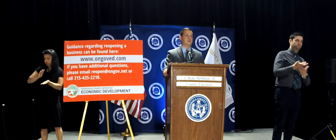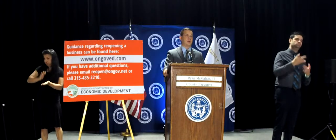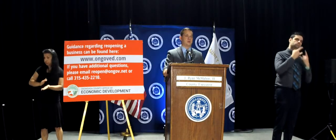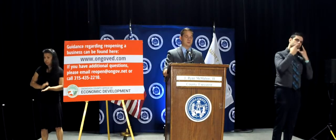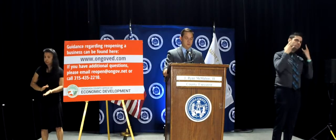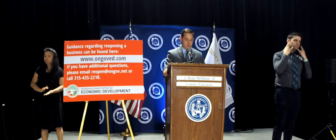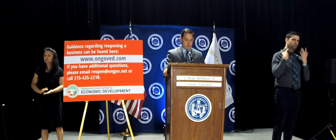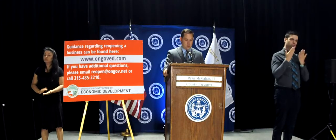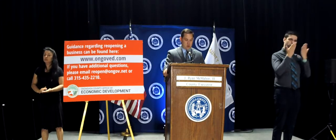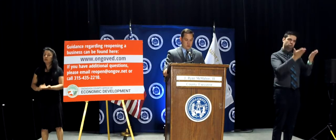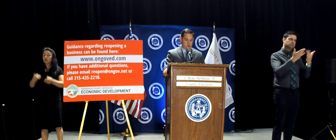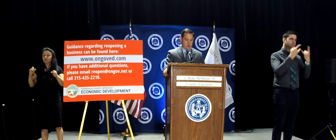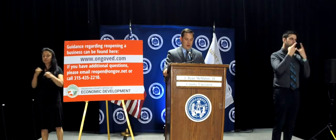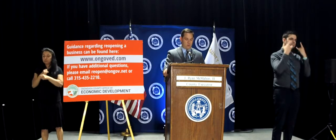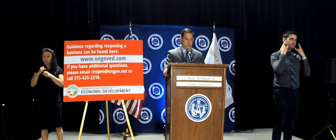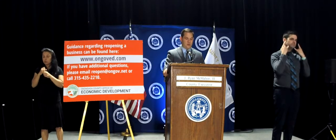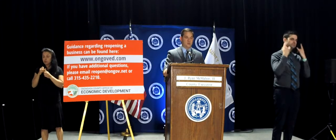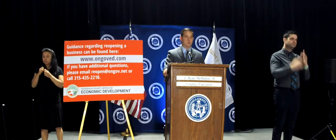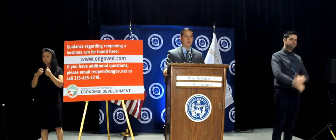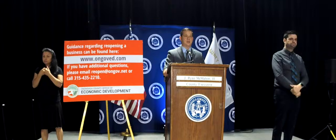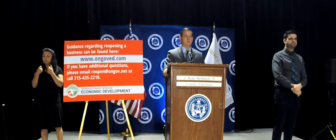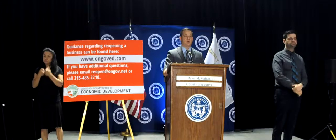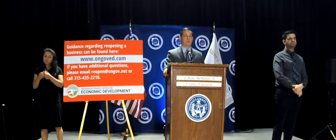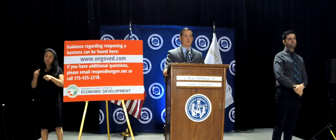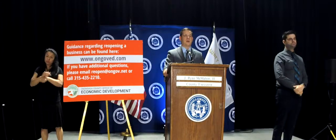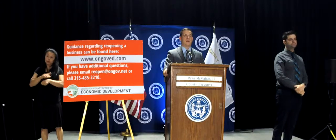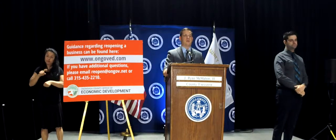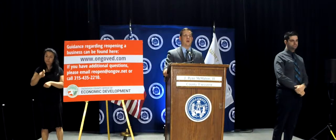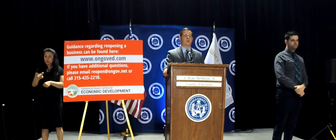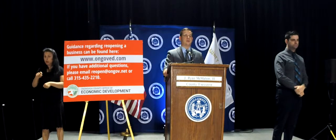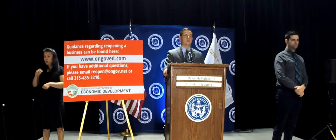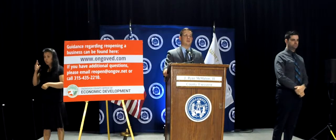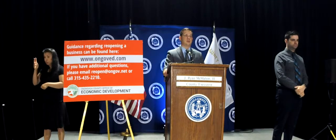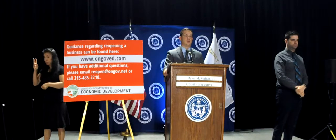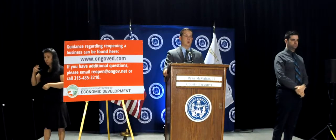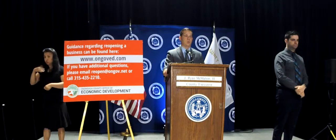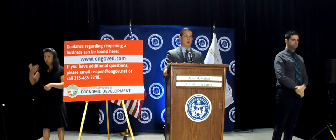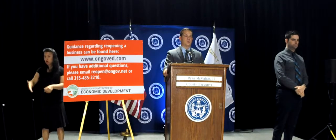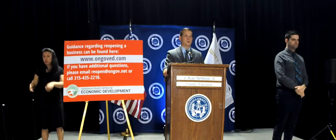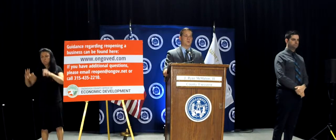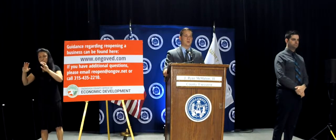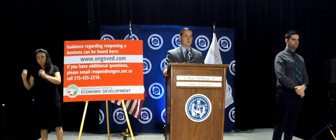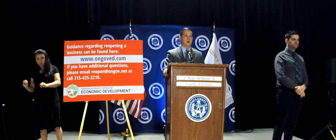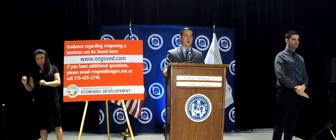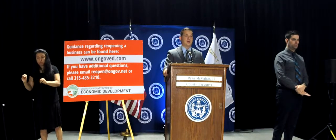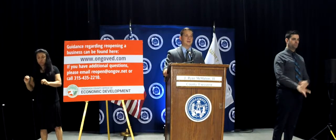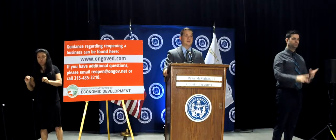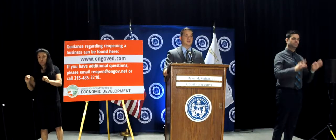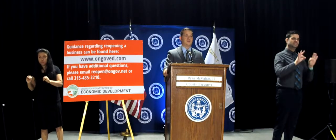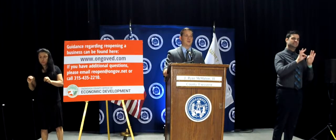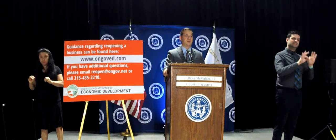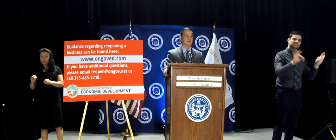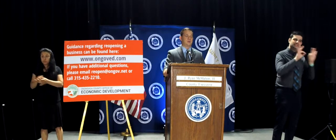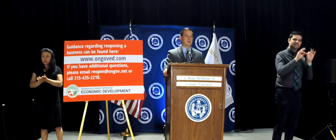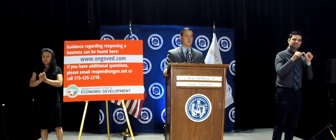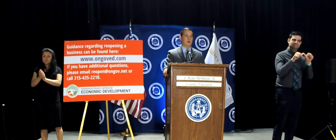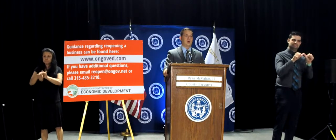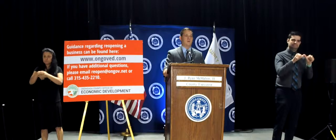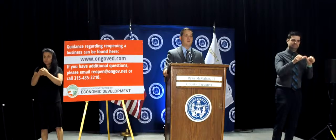fight with this virus. So now, phase 3, it's more important than ever that we continue to do what works. 6